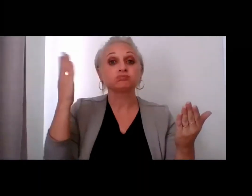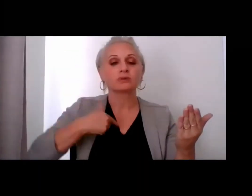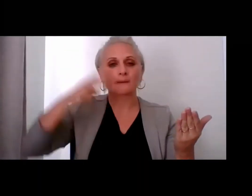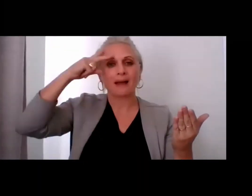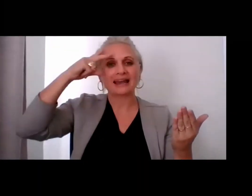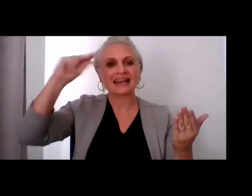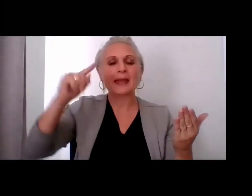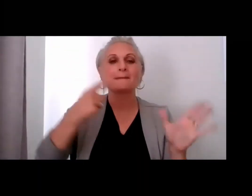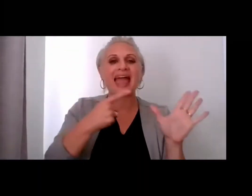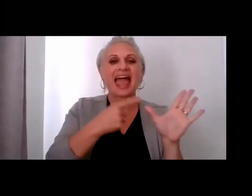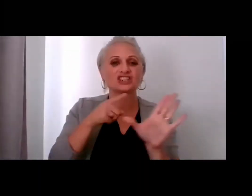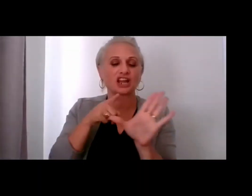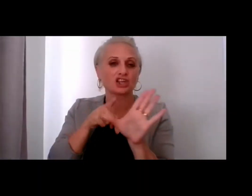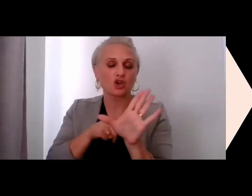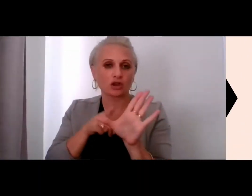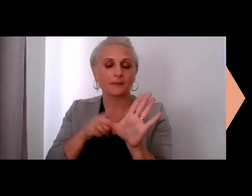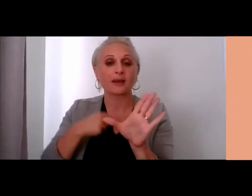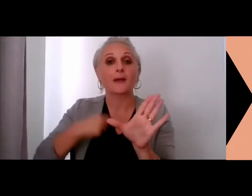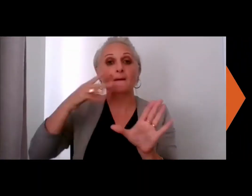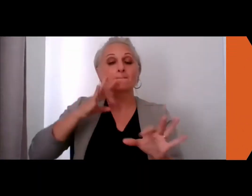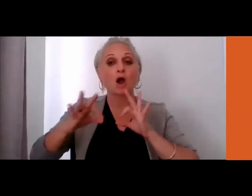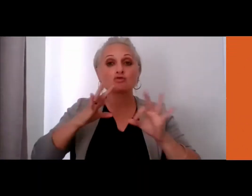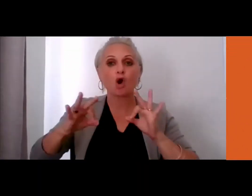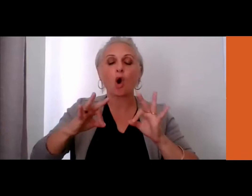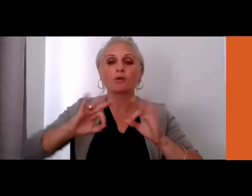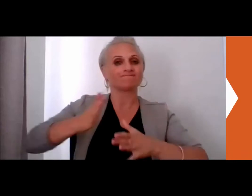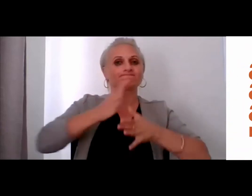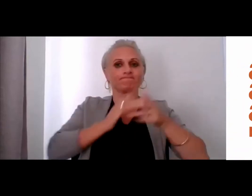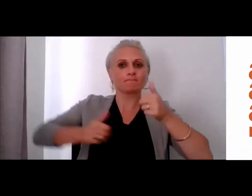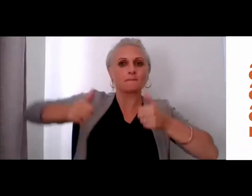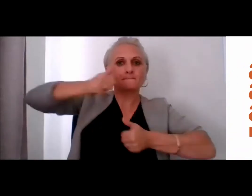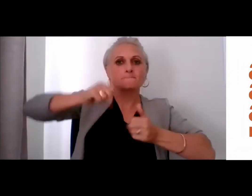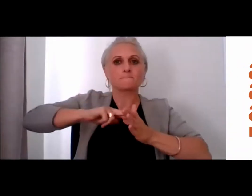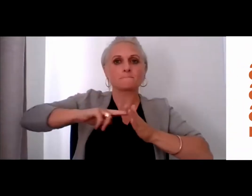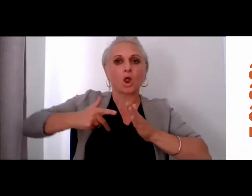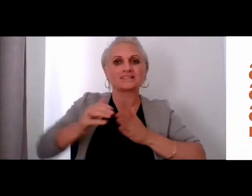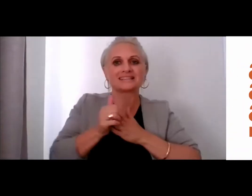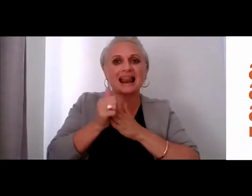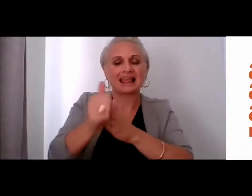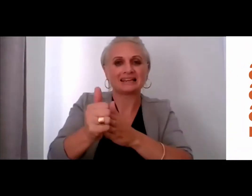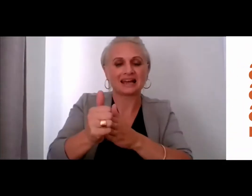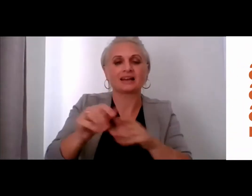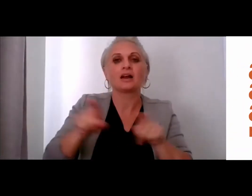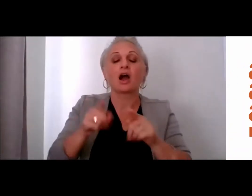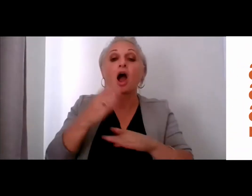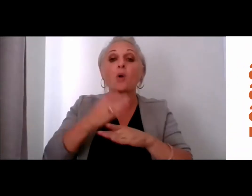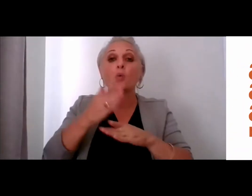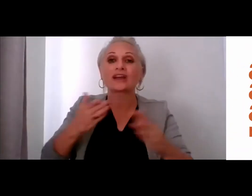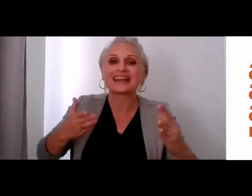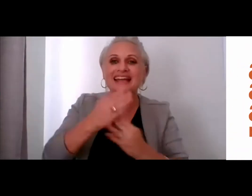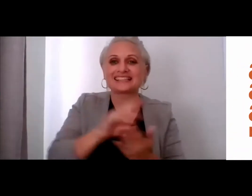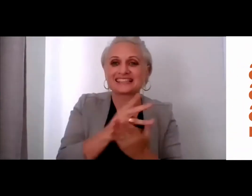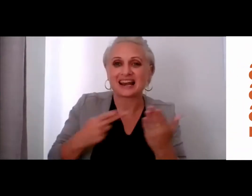ko kai arahi kaupapa aho, kei Arts Access Aotearoa aho e mahi ana, tēnā